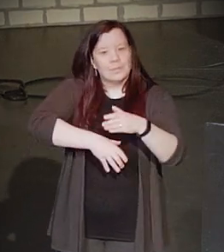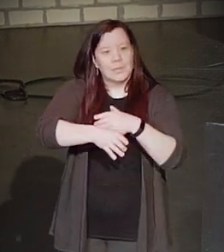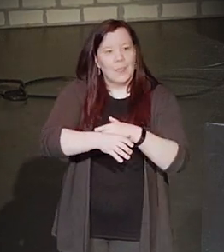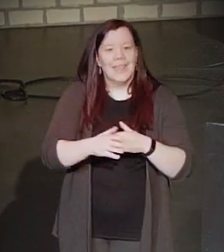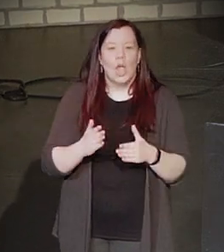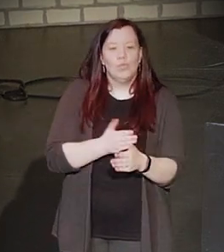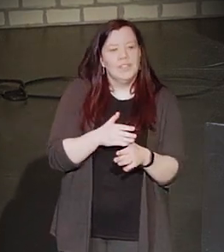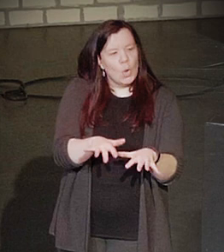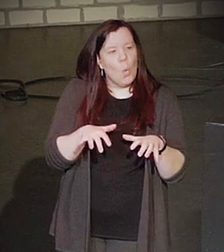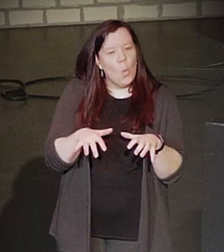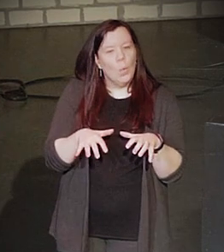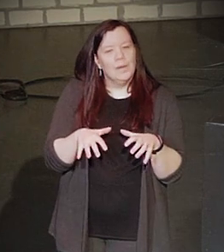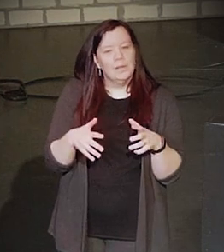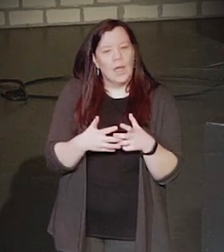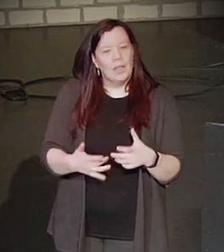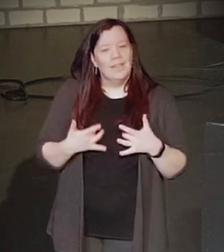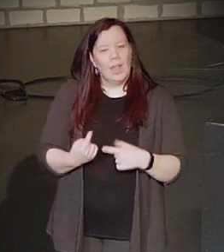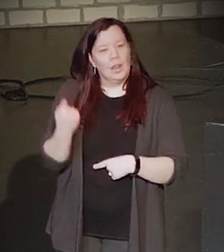original audience members